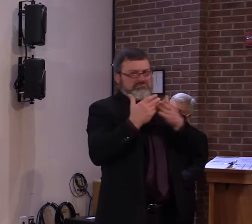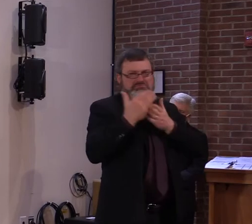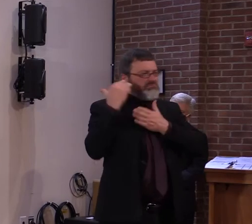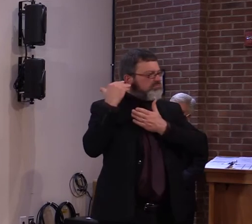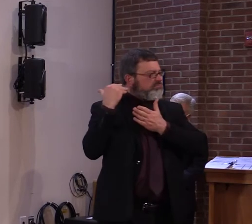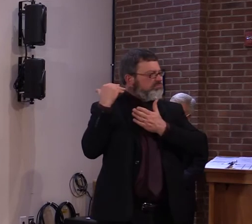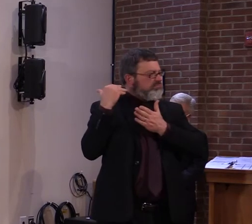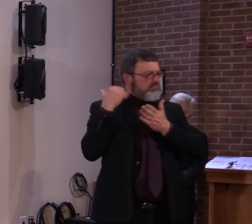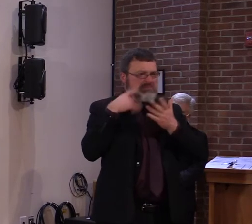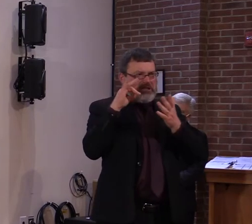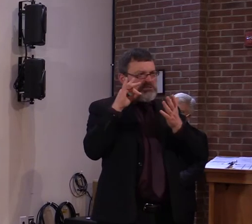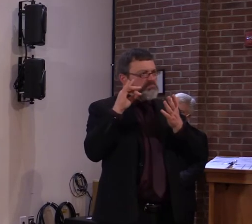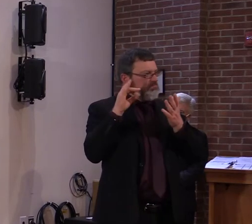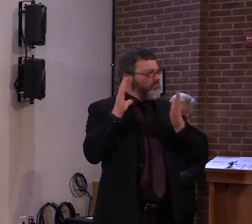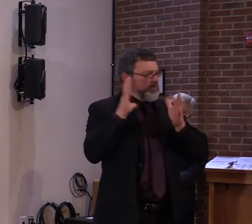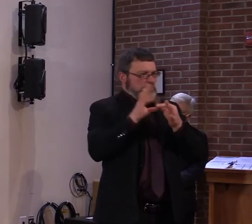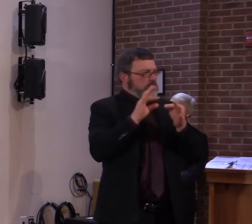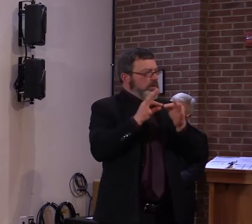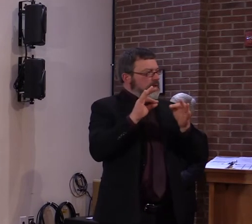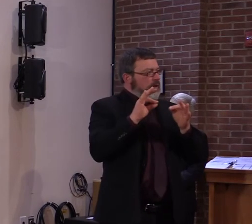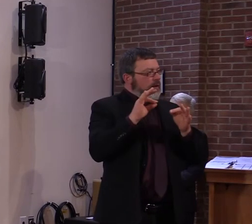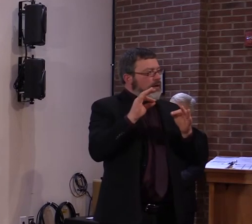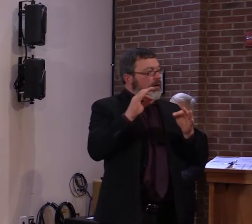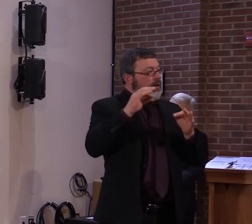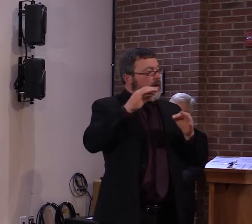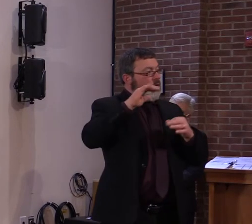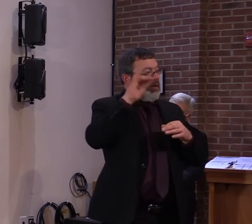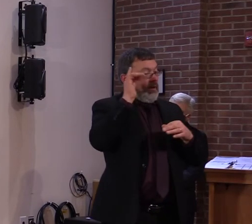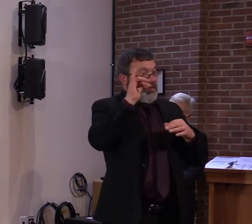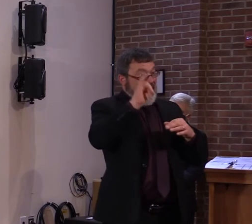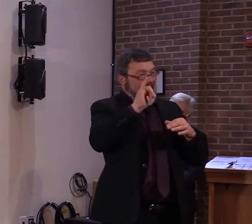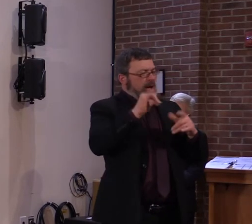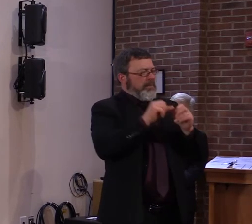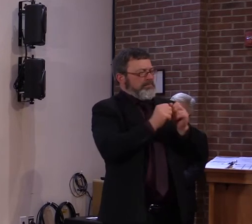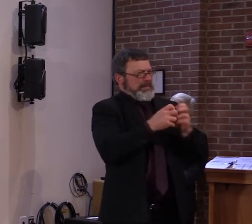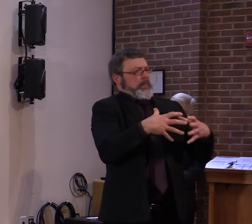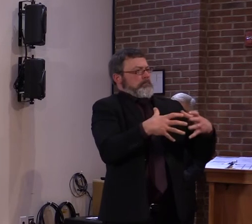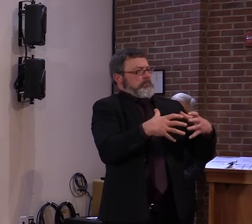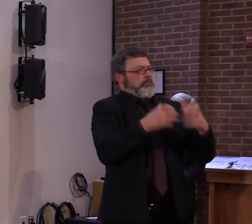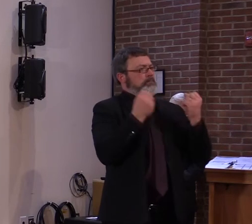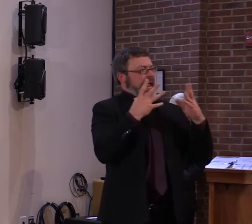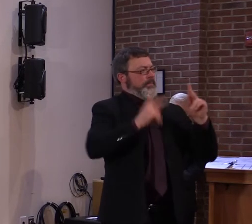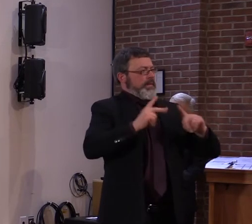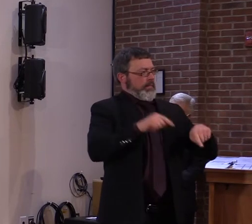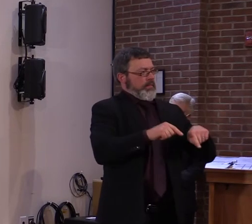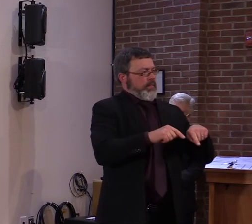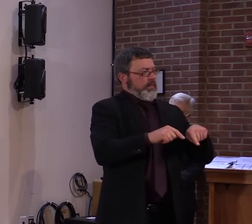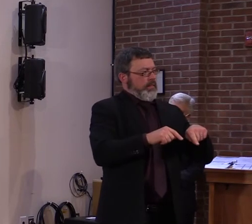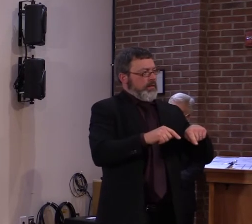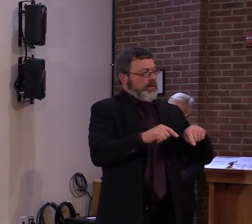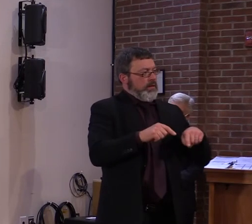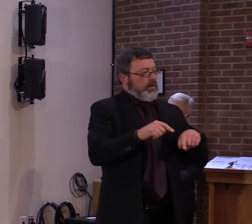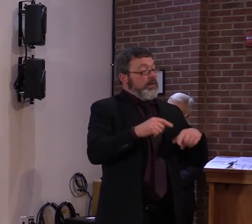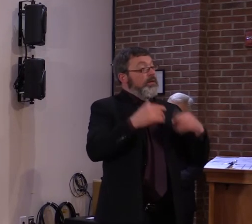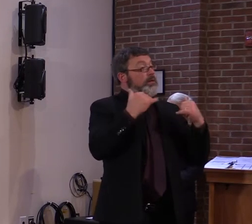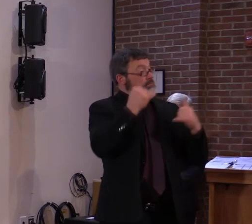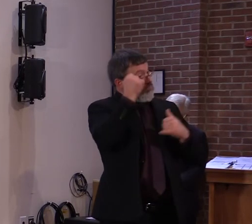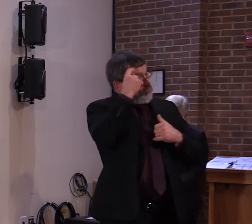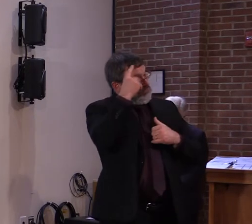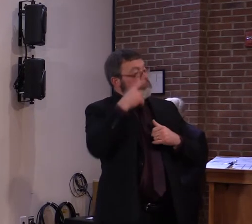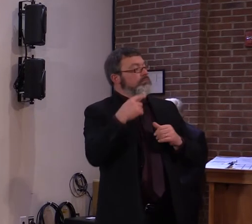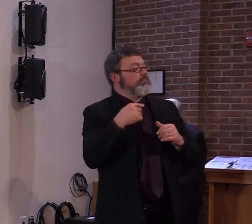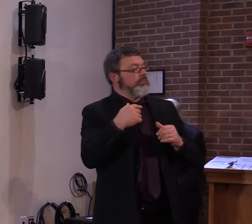And that's because it was a large event. As I said today, you know, we're in the range of 200